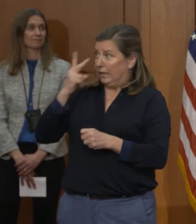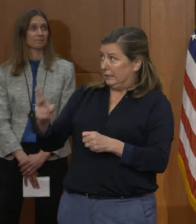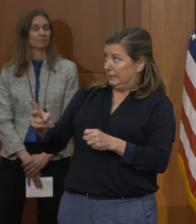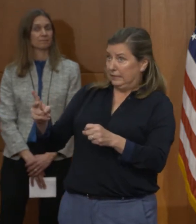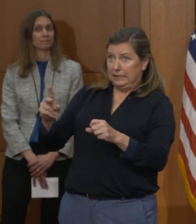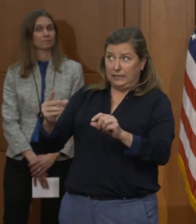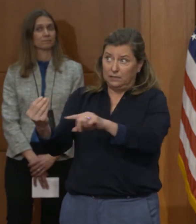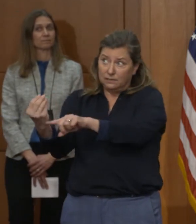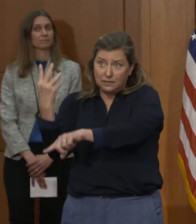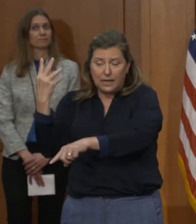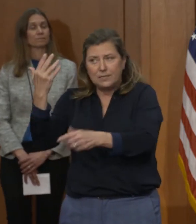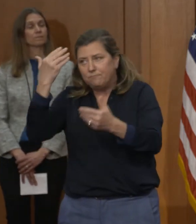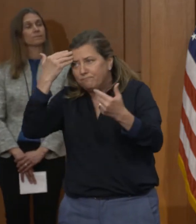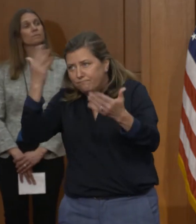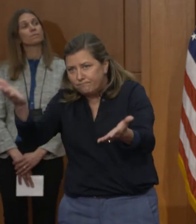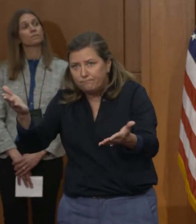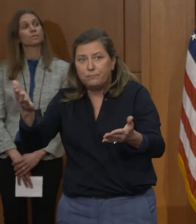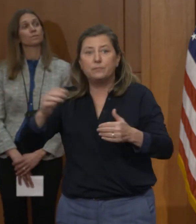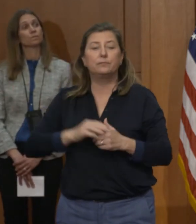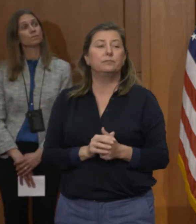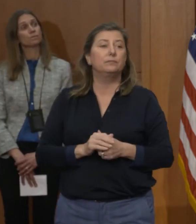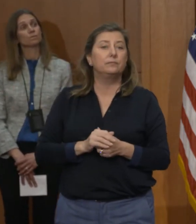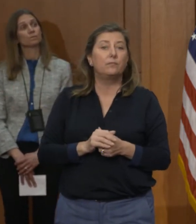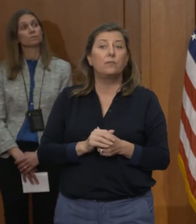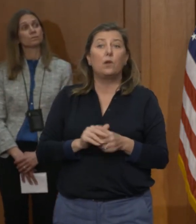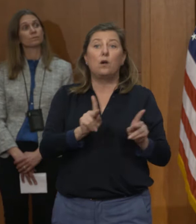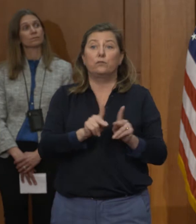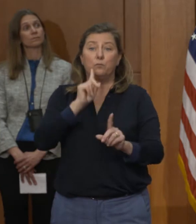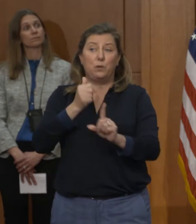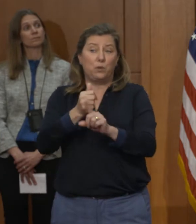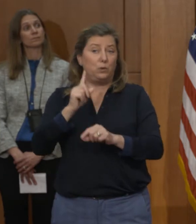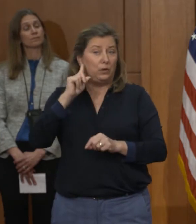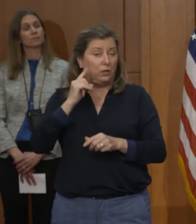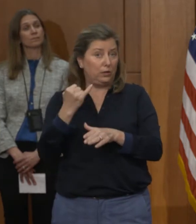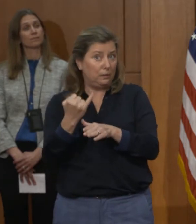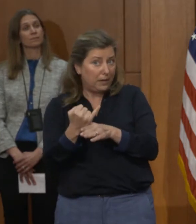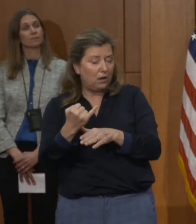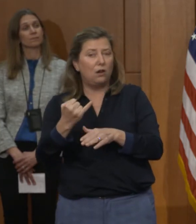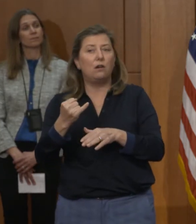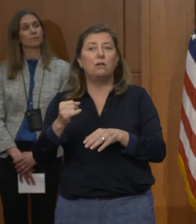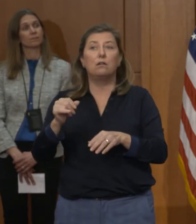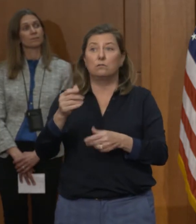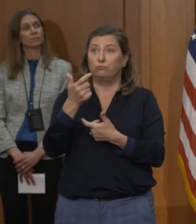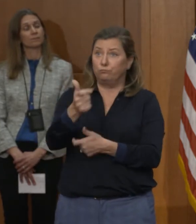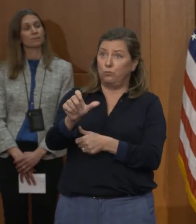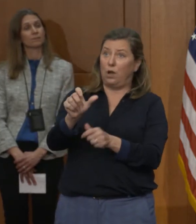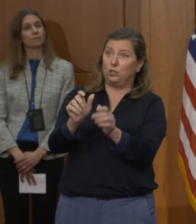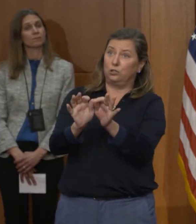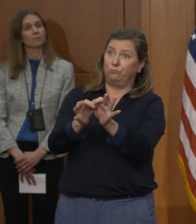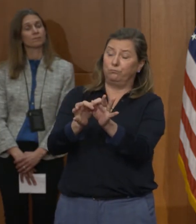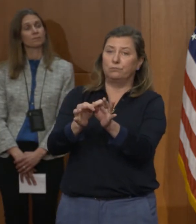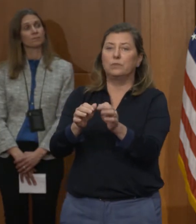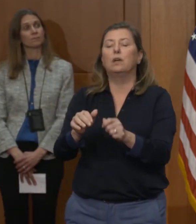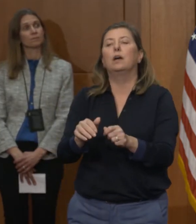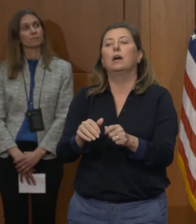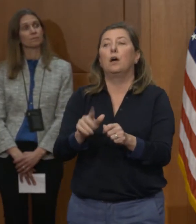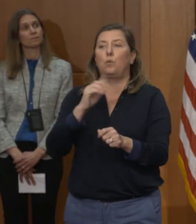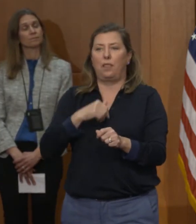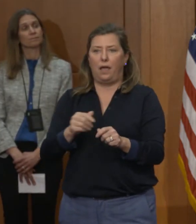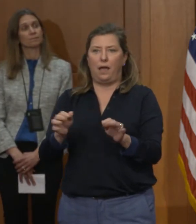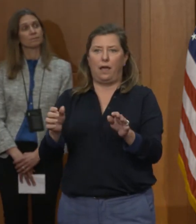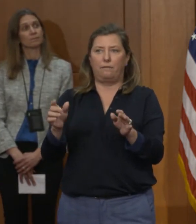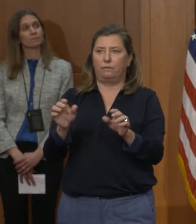those slides, and especially for the hearing impaired, we will have the words that describe